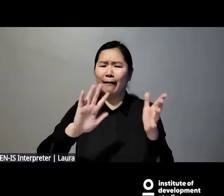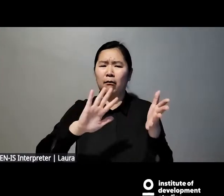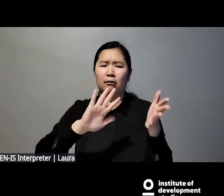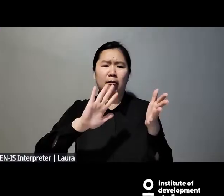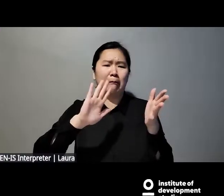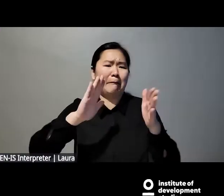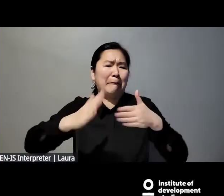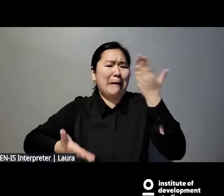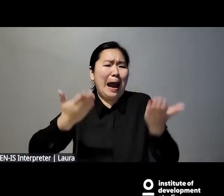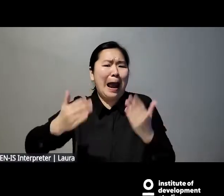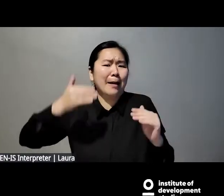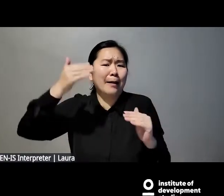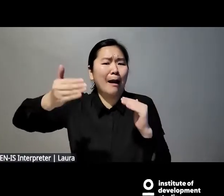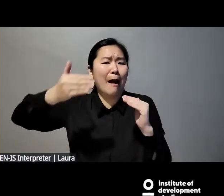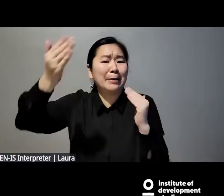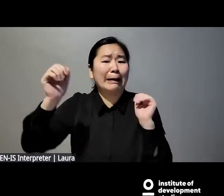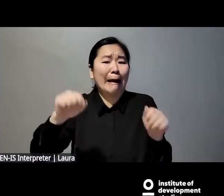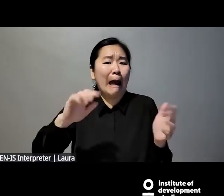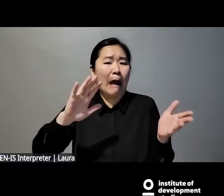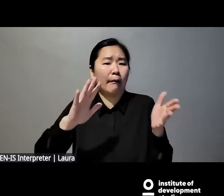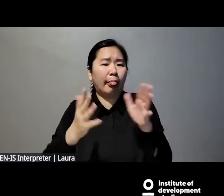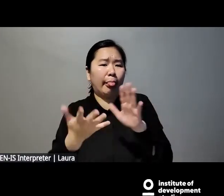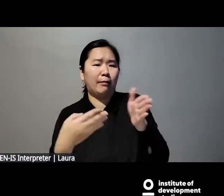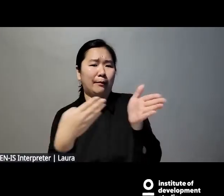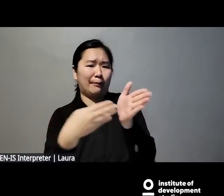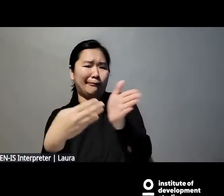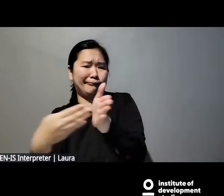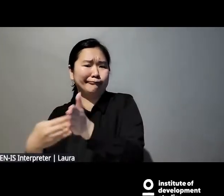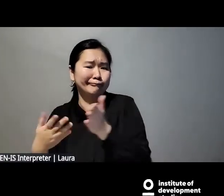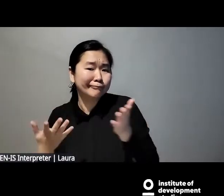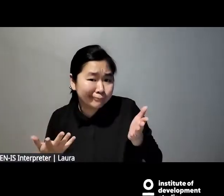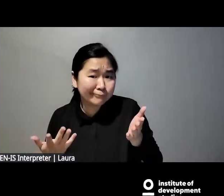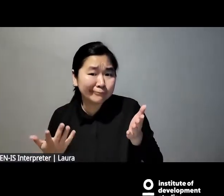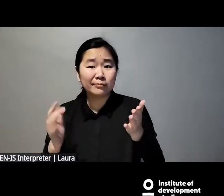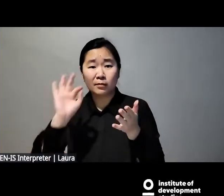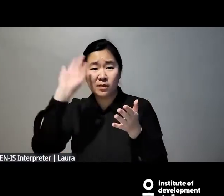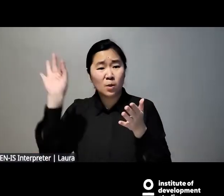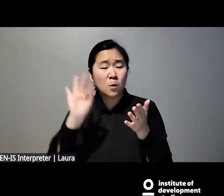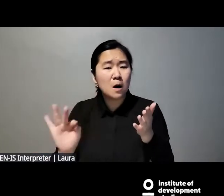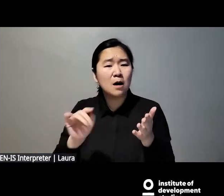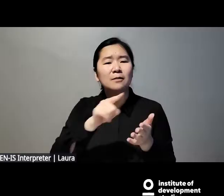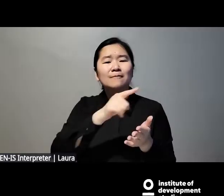barriers to partnerships between INGOs and OPDs that are on the ground?